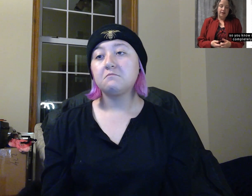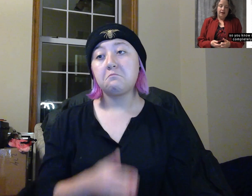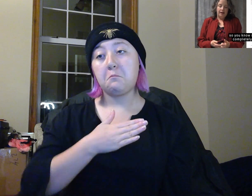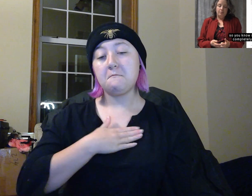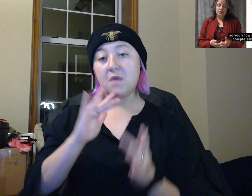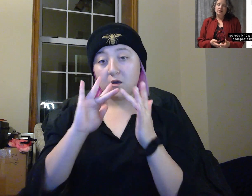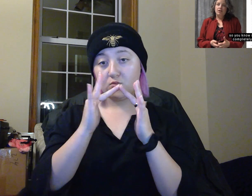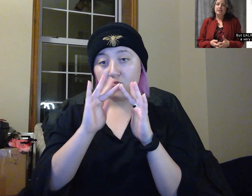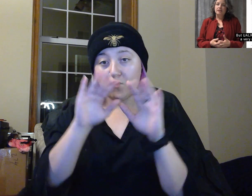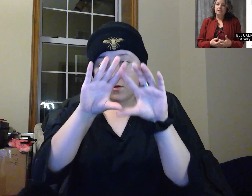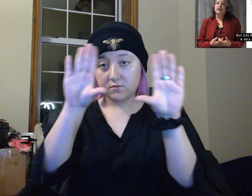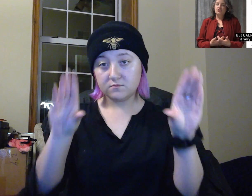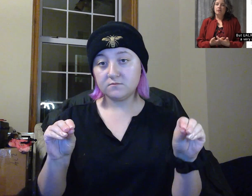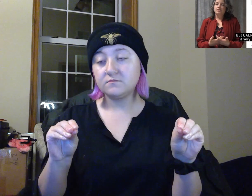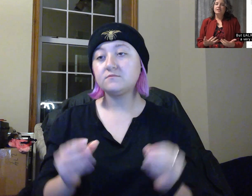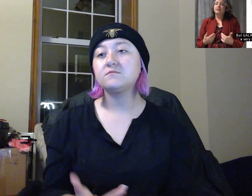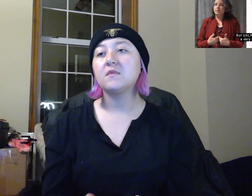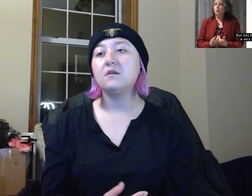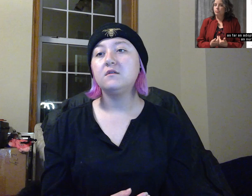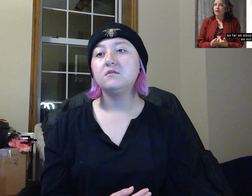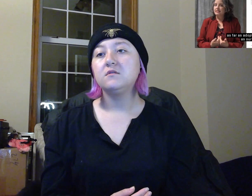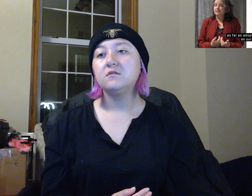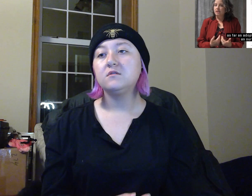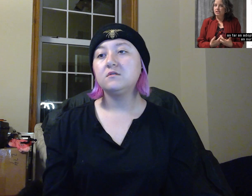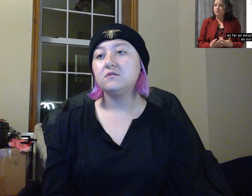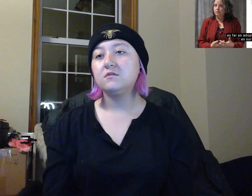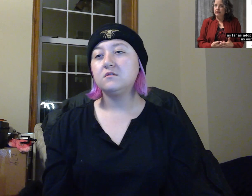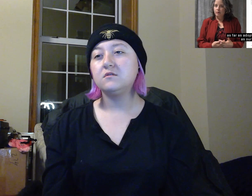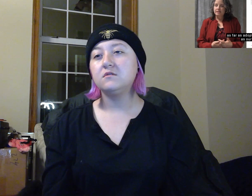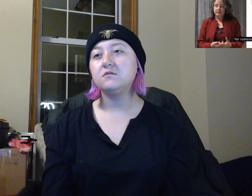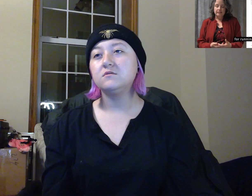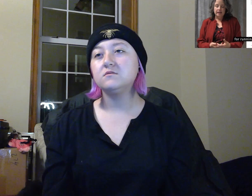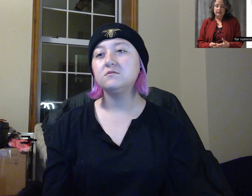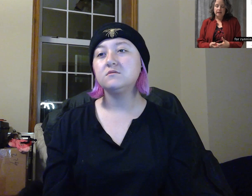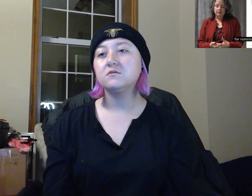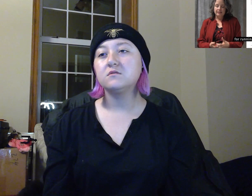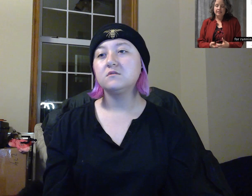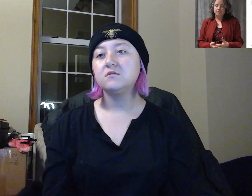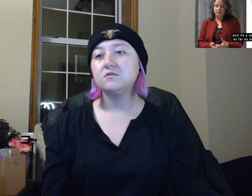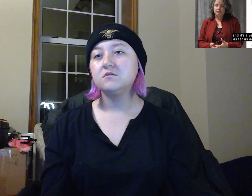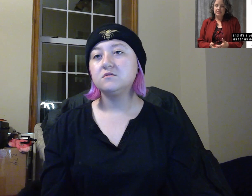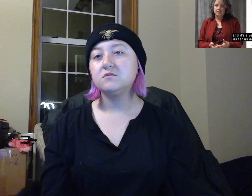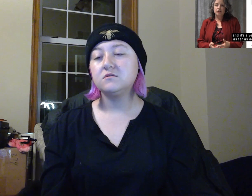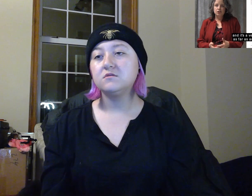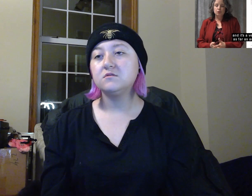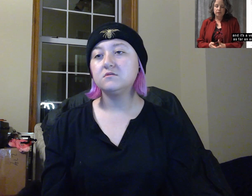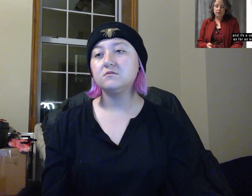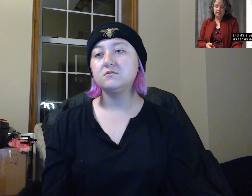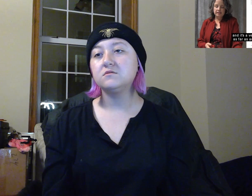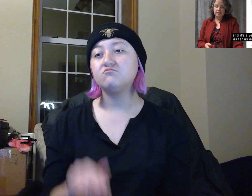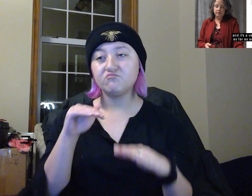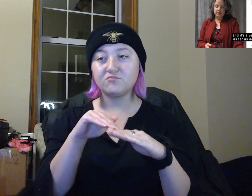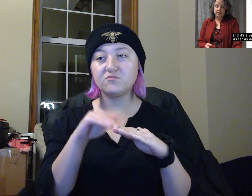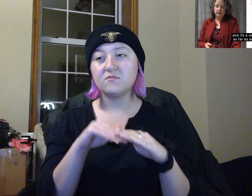accessible. But UALR has done a very nice job as far as adopting WordPress as our engine for running websites, and it's a very good tool as